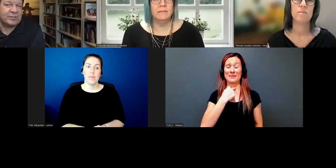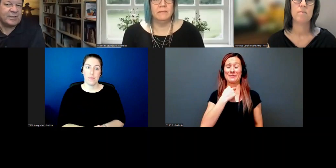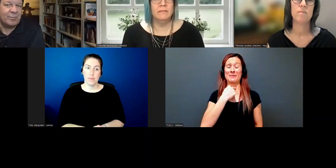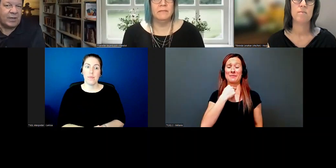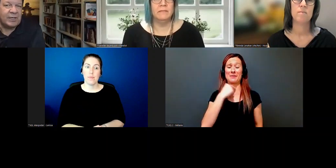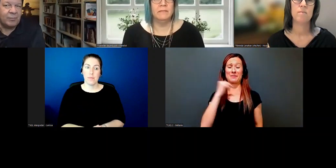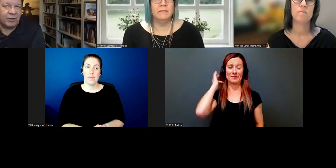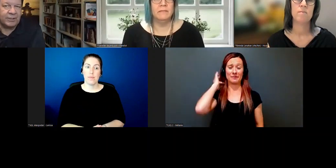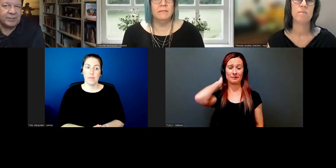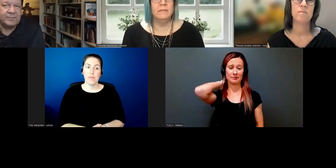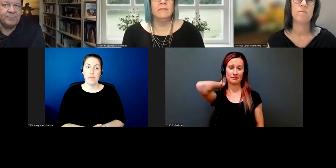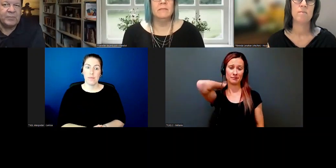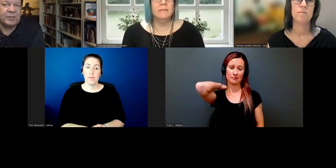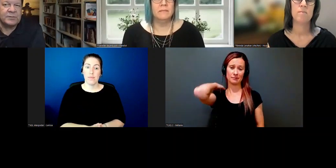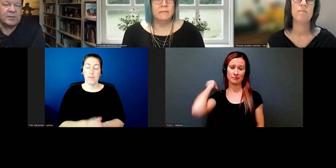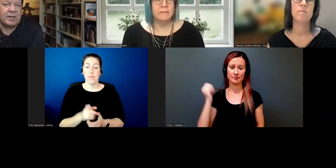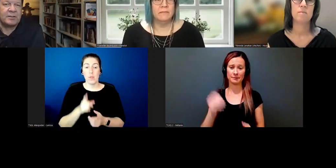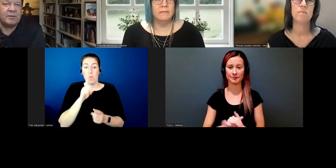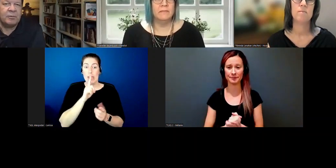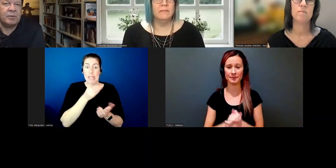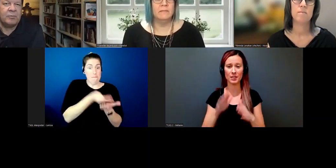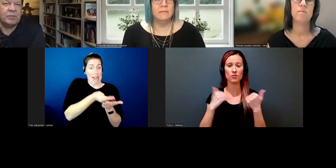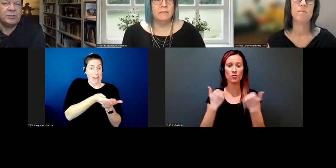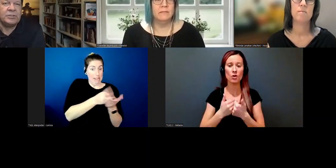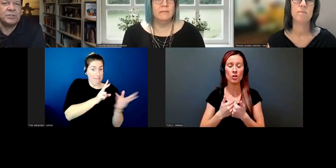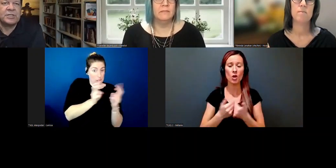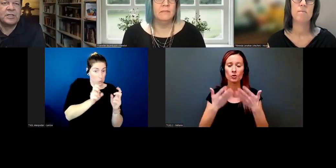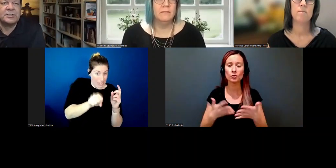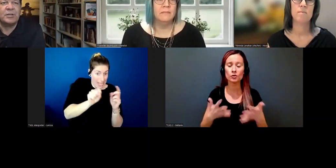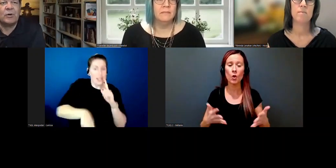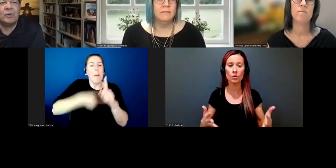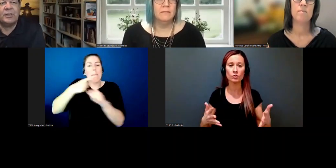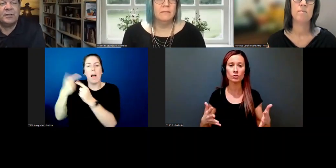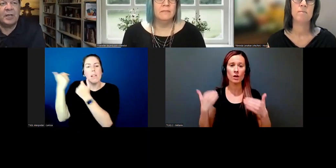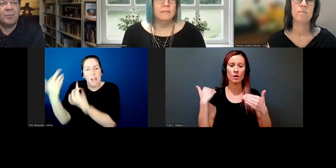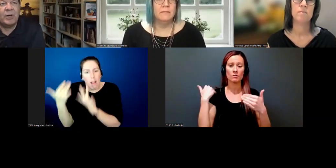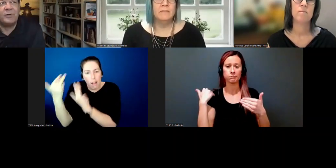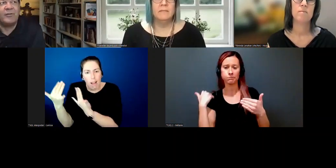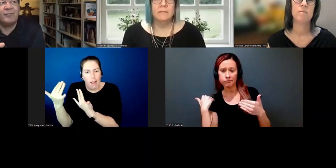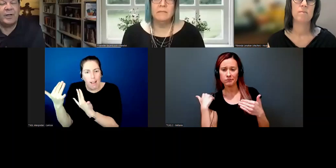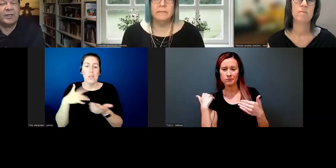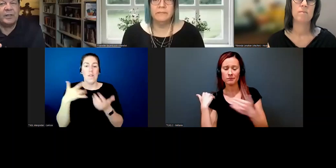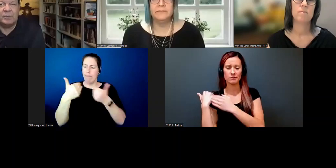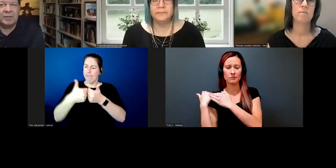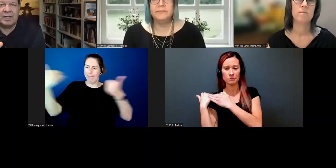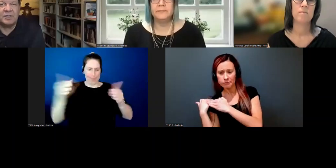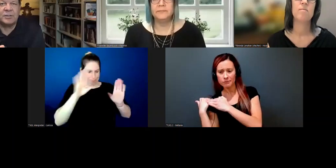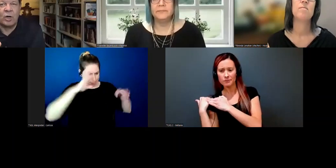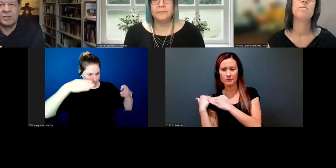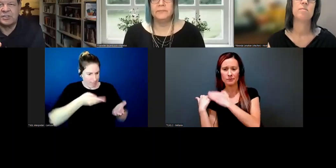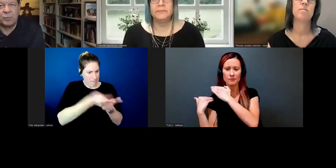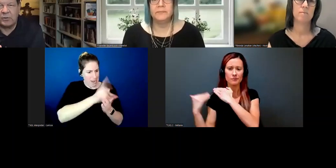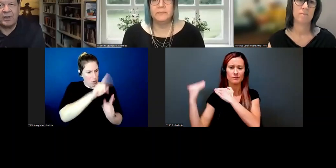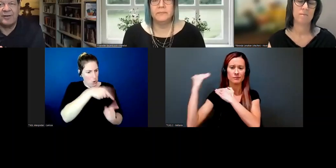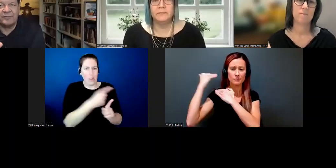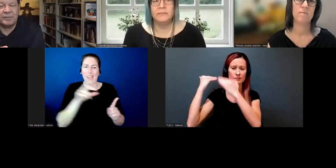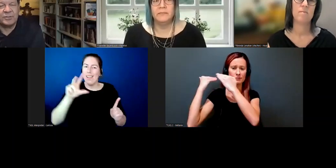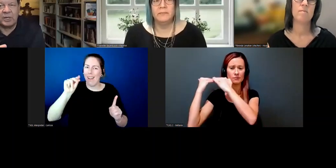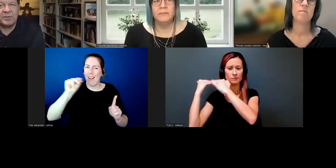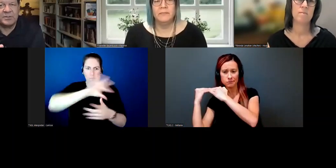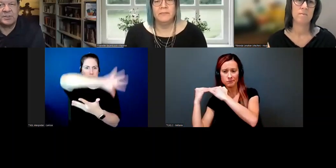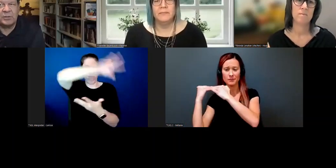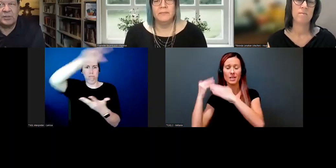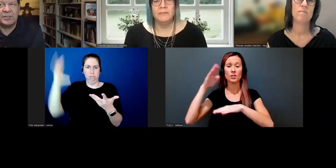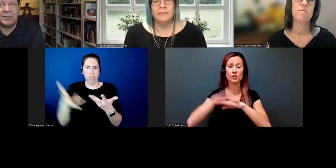of just the money part. So I think we need to discuss not only the amount of money that it costs when you have a child